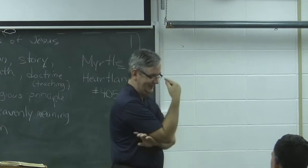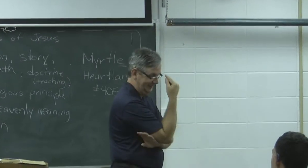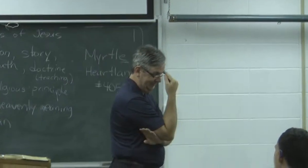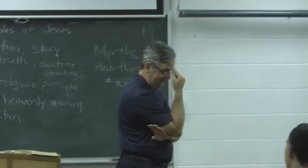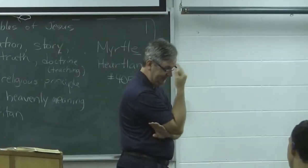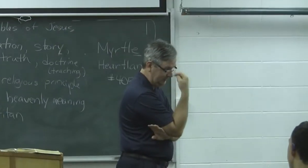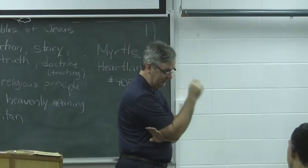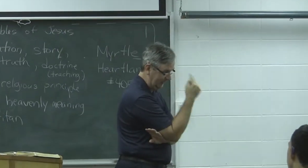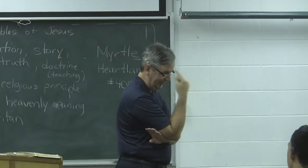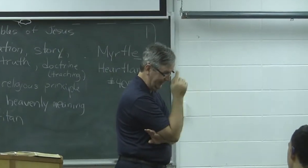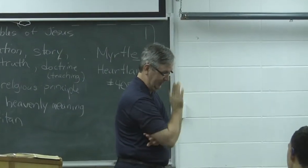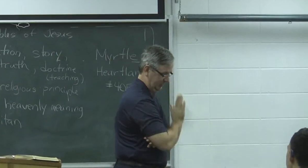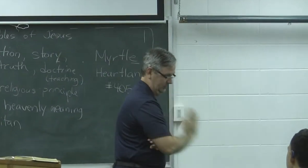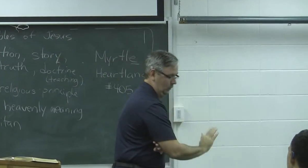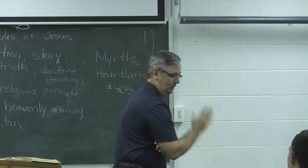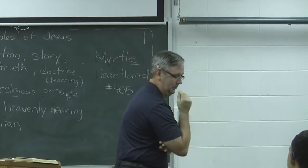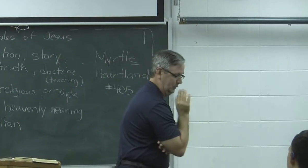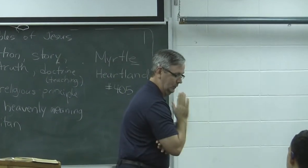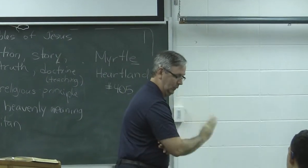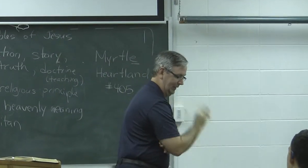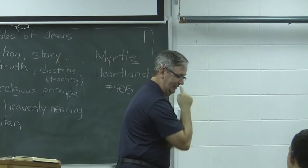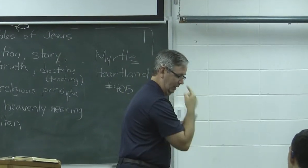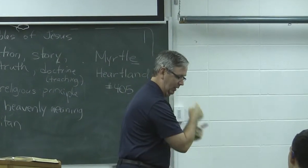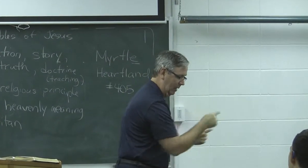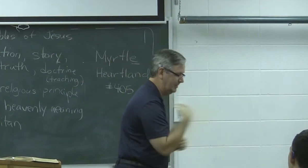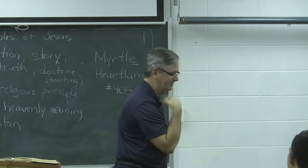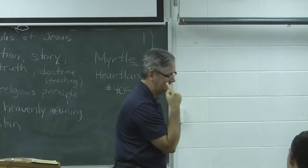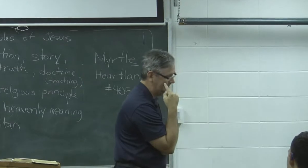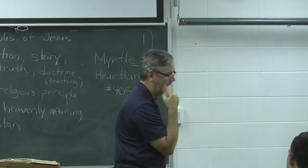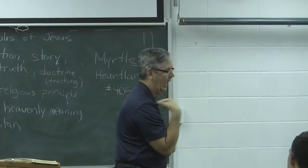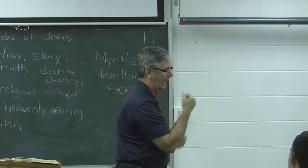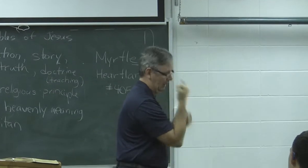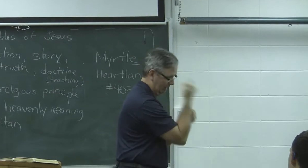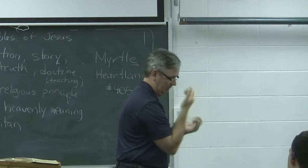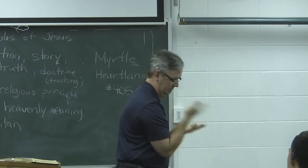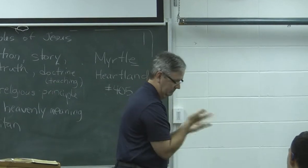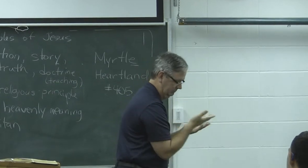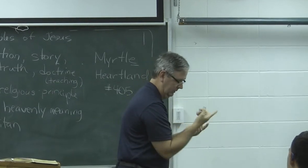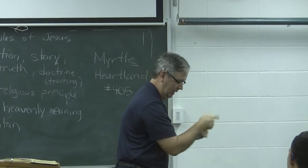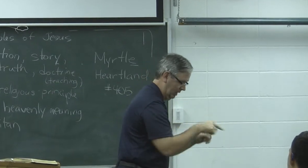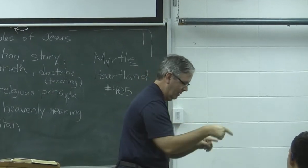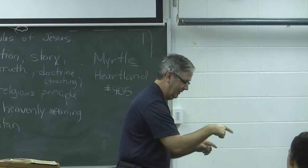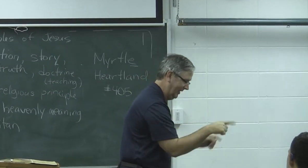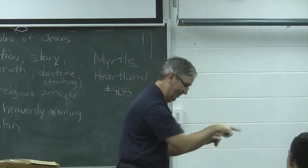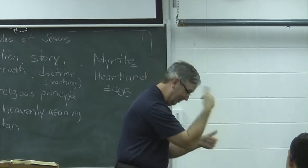little children. So, what we got to look at what they experience, what's happening in their life, and give them an